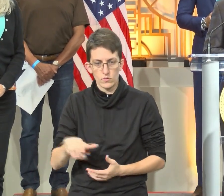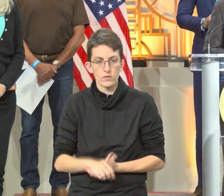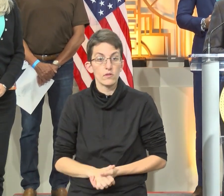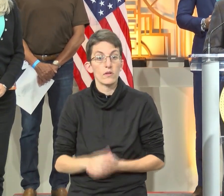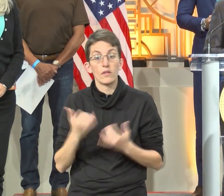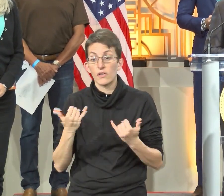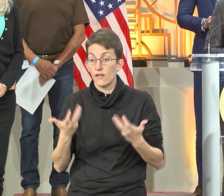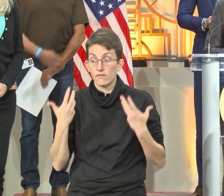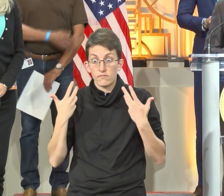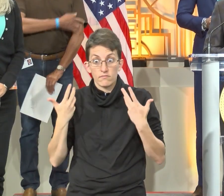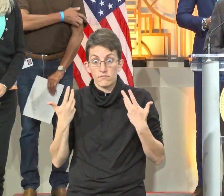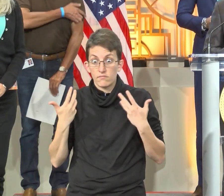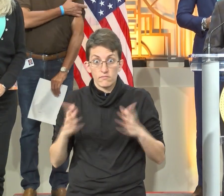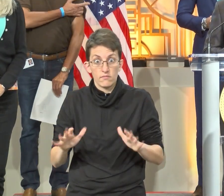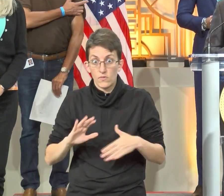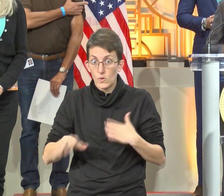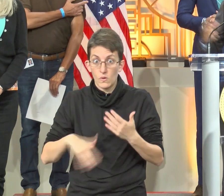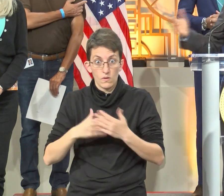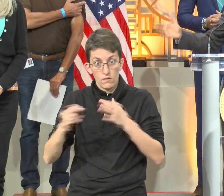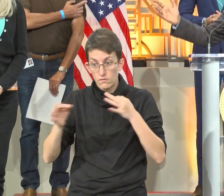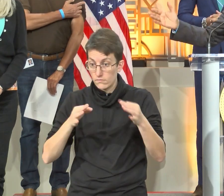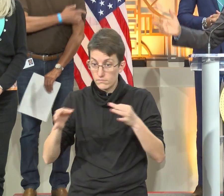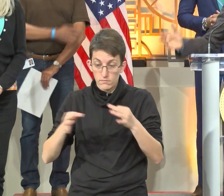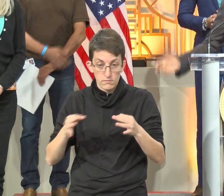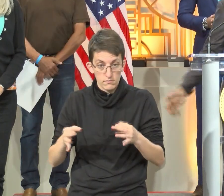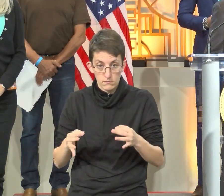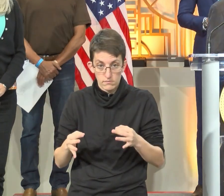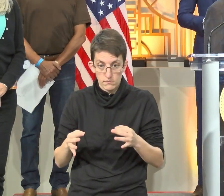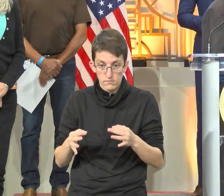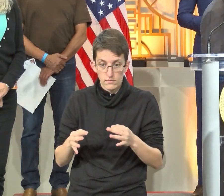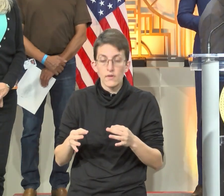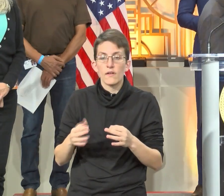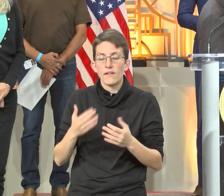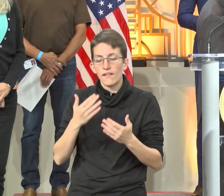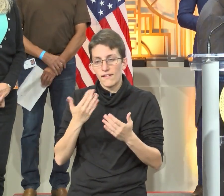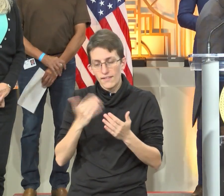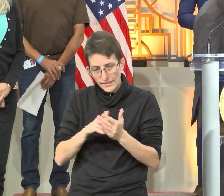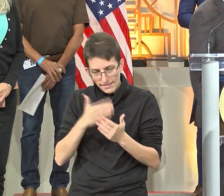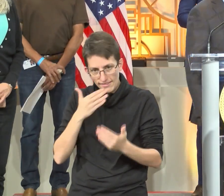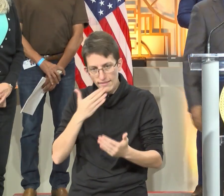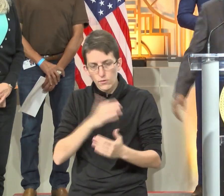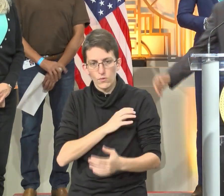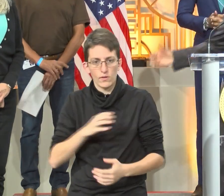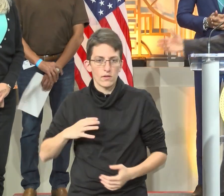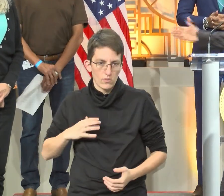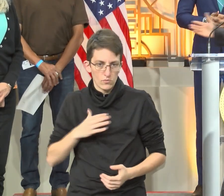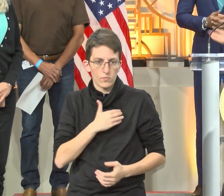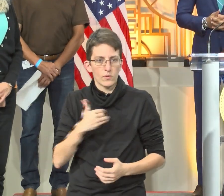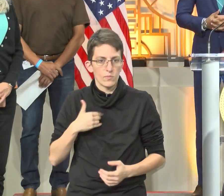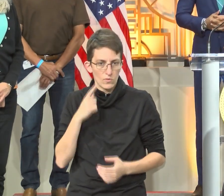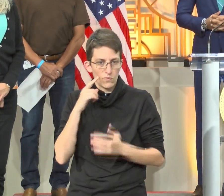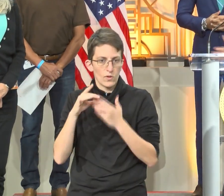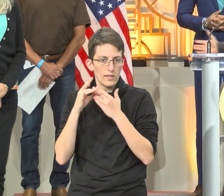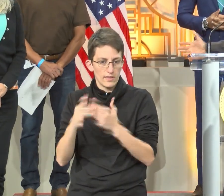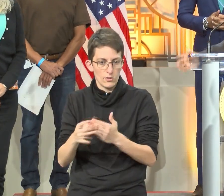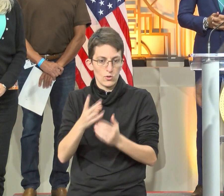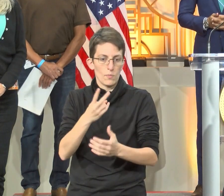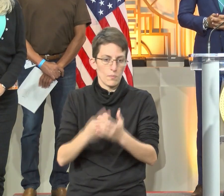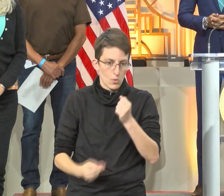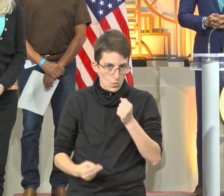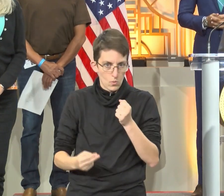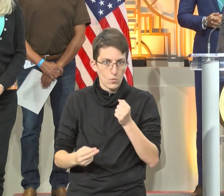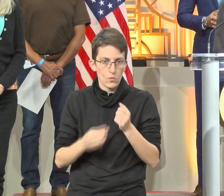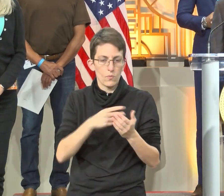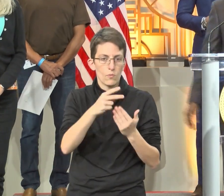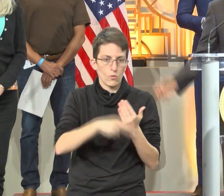Having said all of that, and again, I certainly want to thank the council members for giving leadership to both of